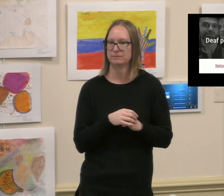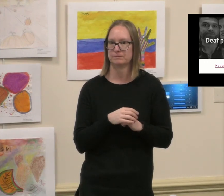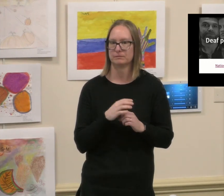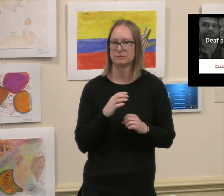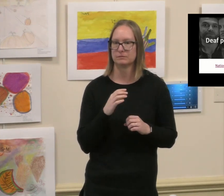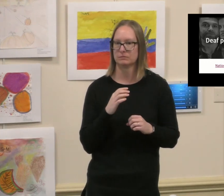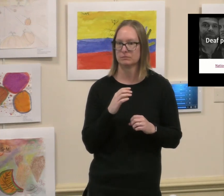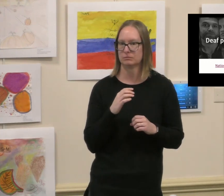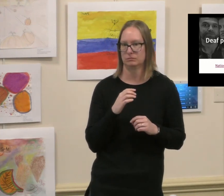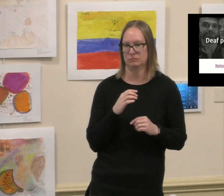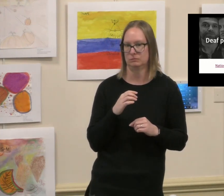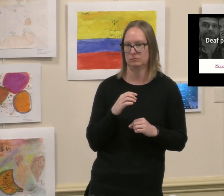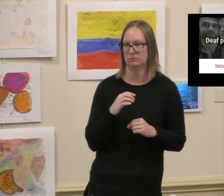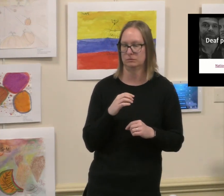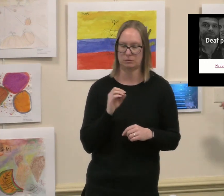Maybe you just have to hold it closer.